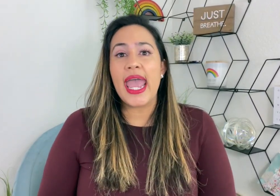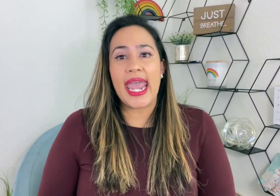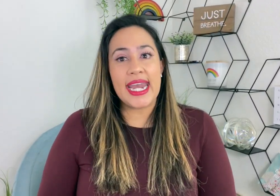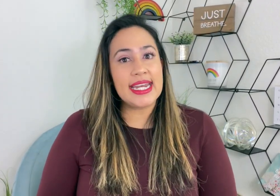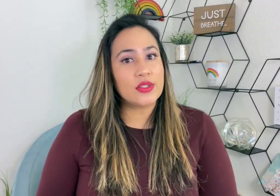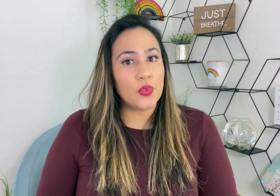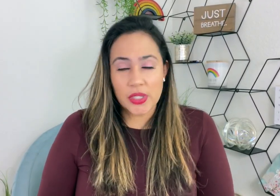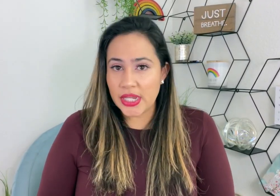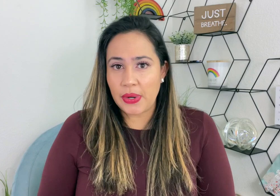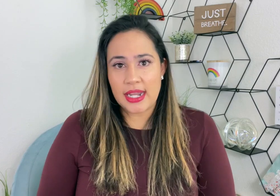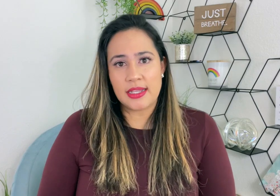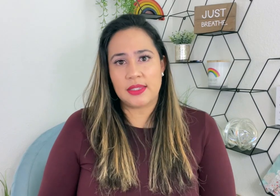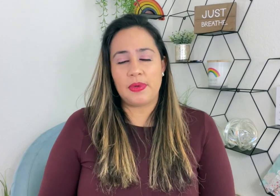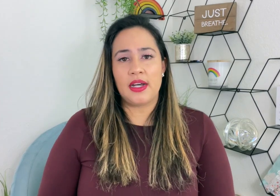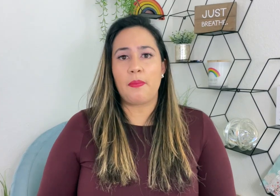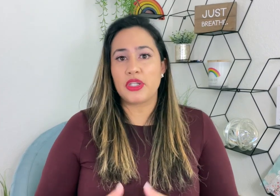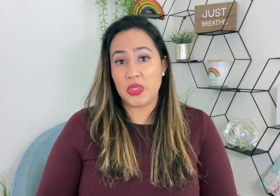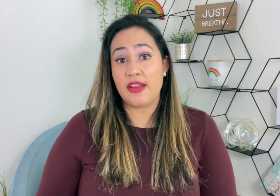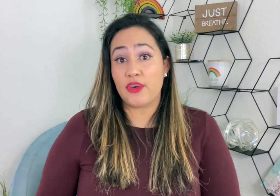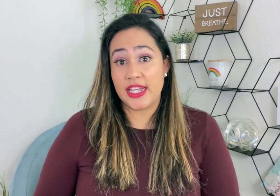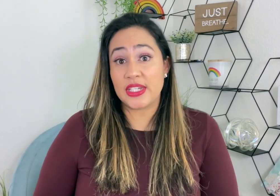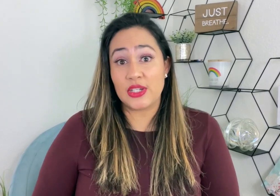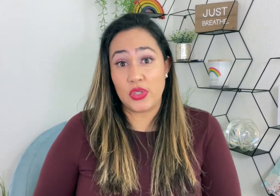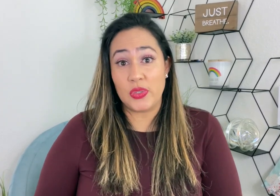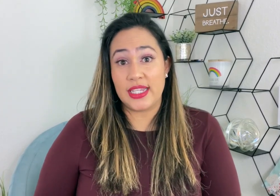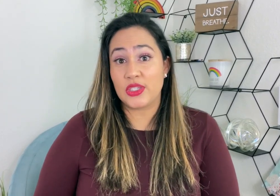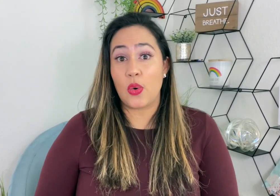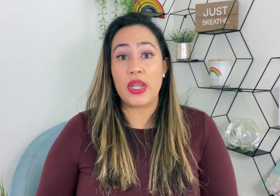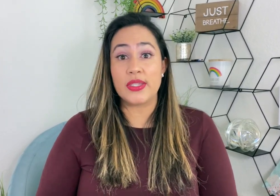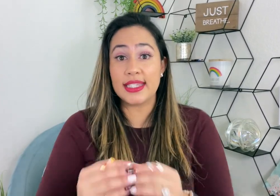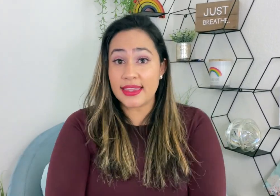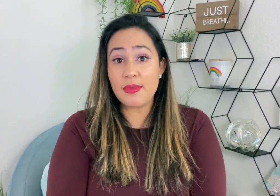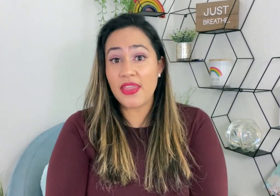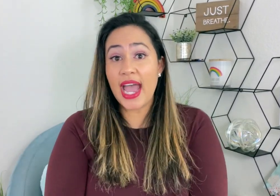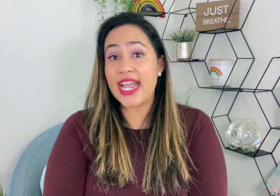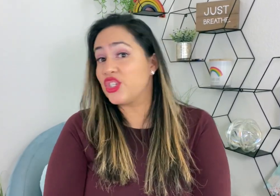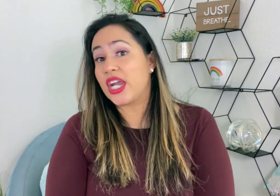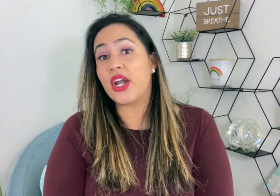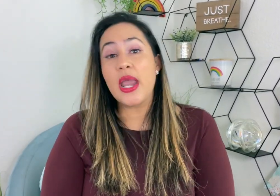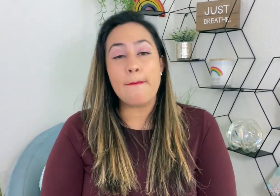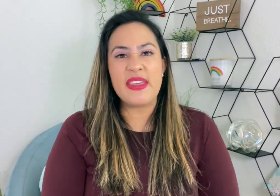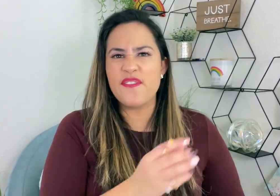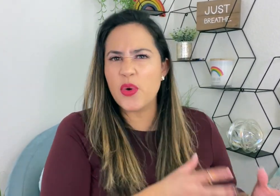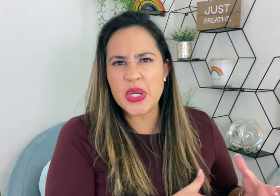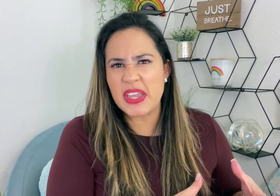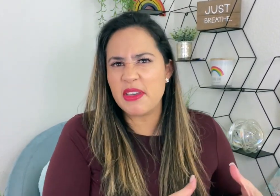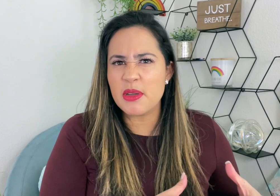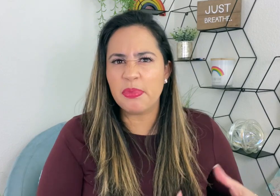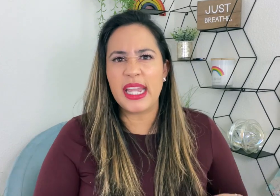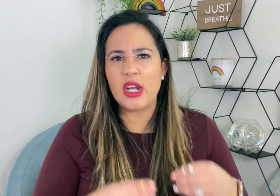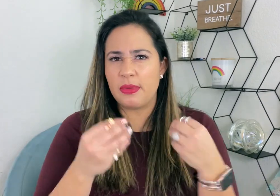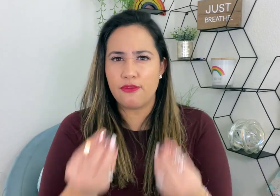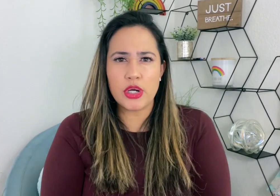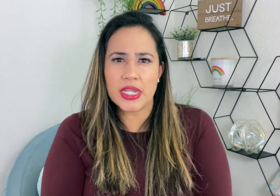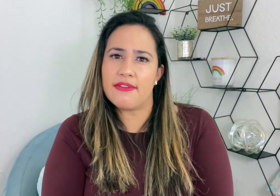And it is a really great opportunity for us to introduce this. So when you sit them on the high chair, before you give them their plate or before you give them